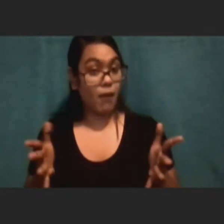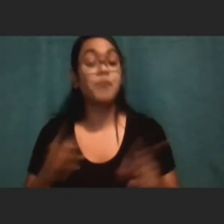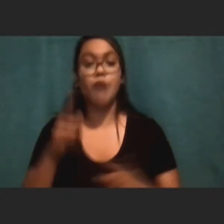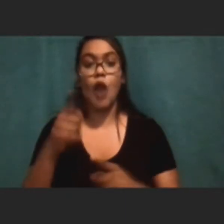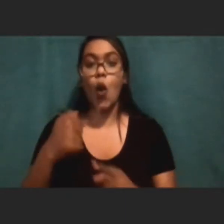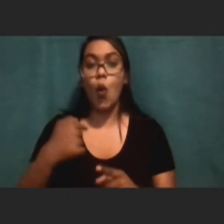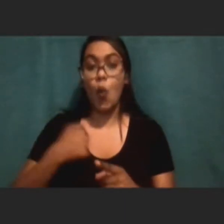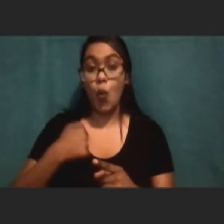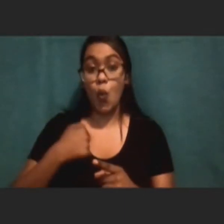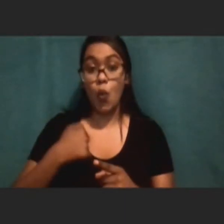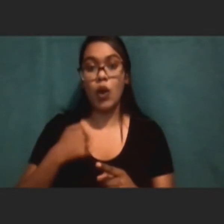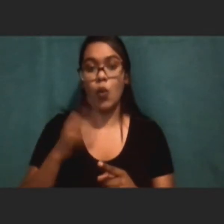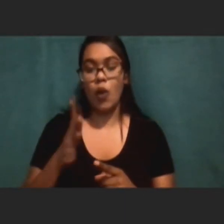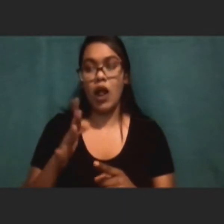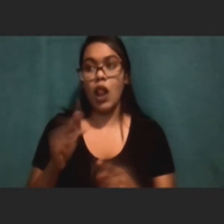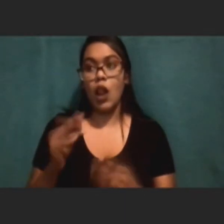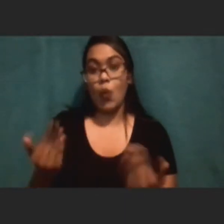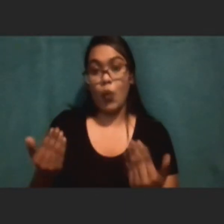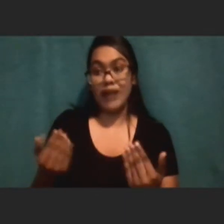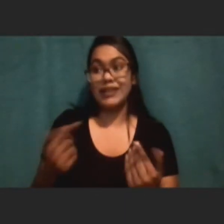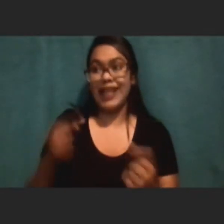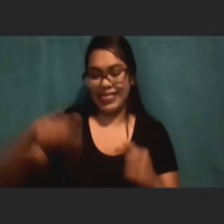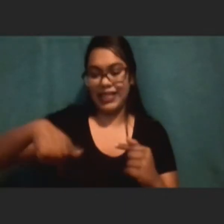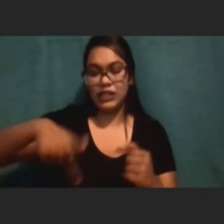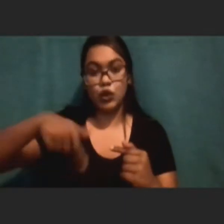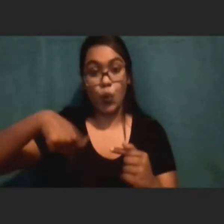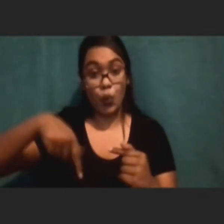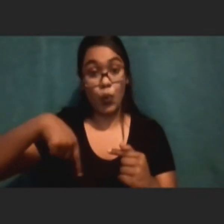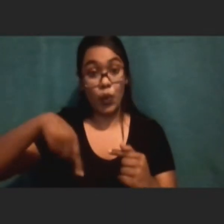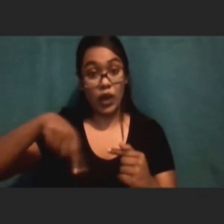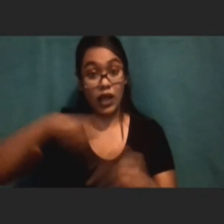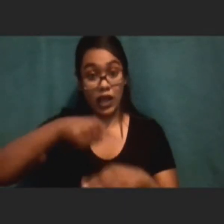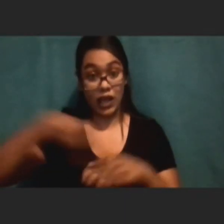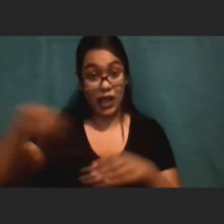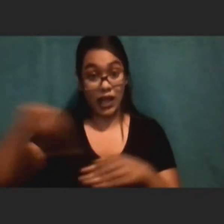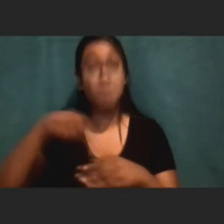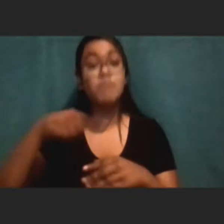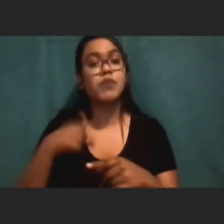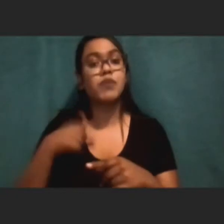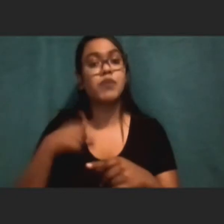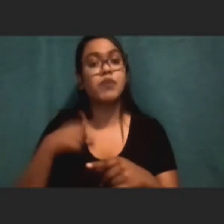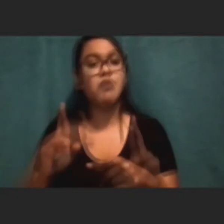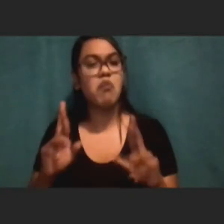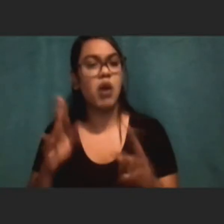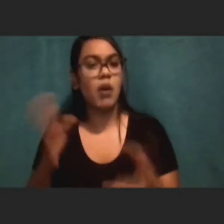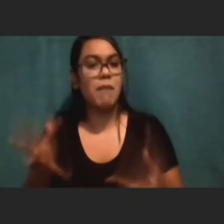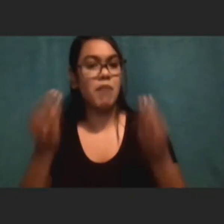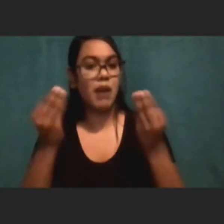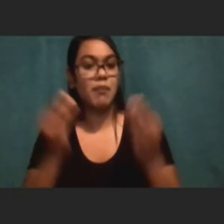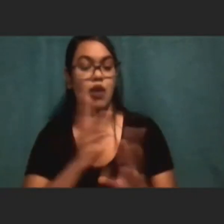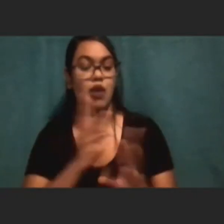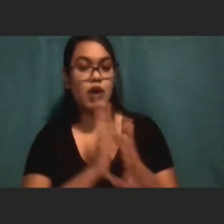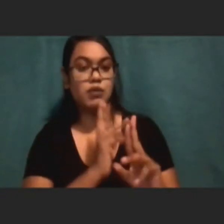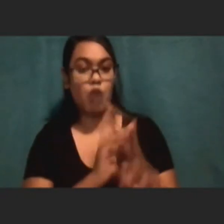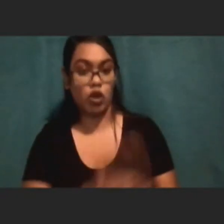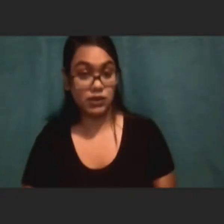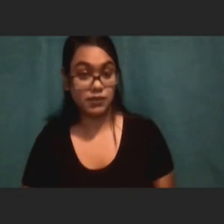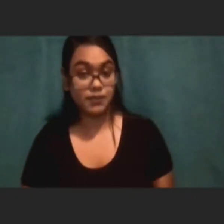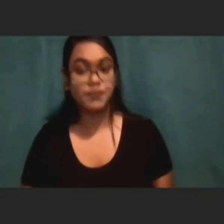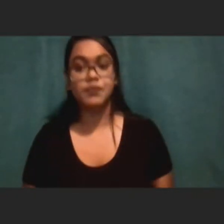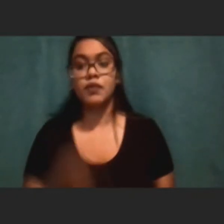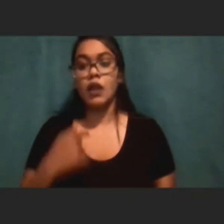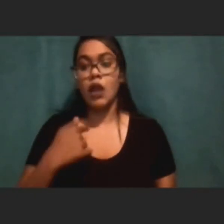they are saying about it, but we anticipate that it won't be a problem for us to roll out in the same way that we did with the